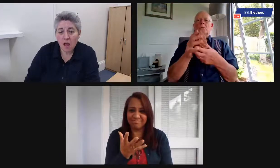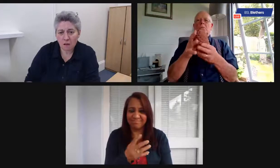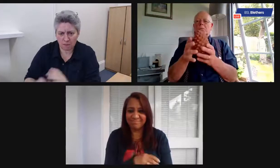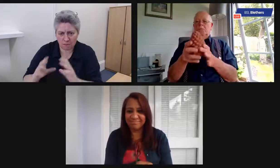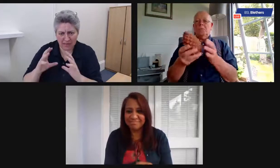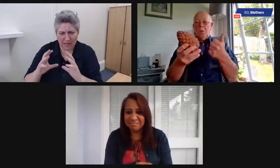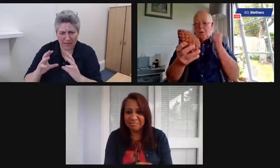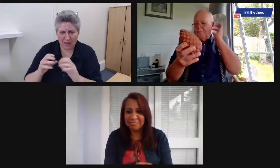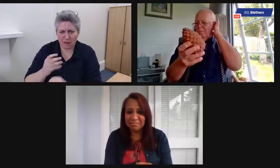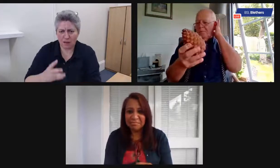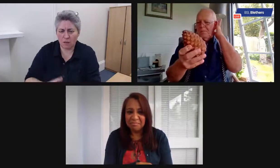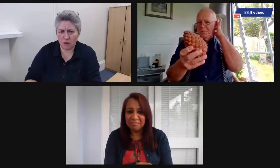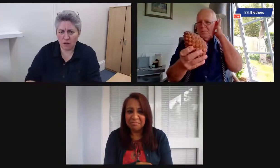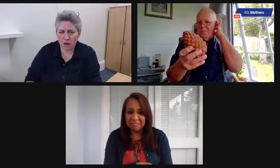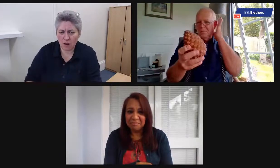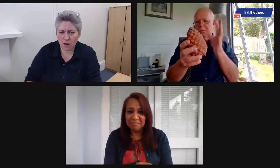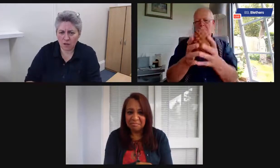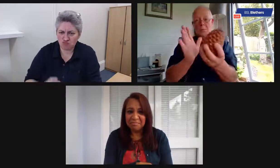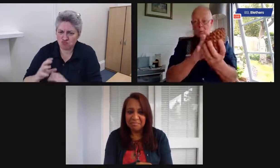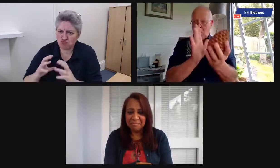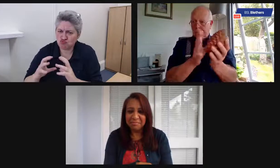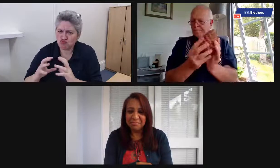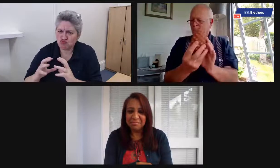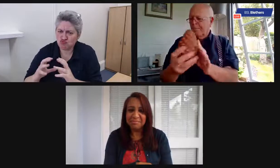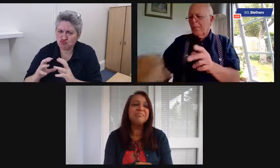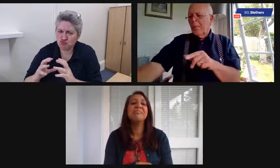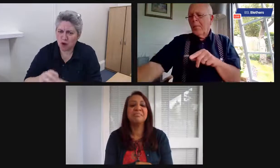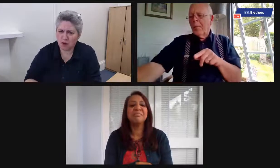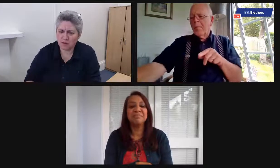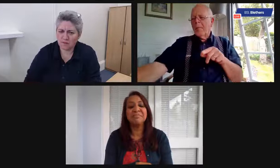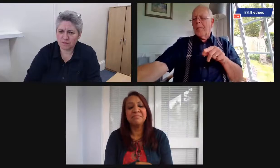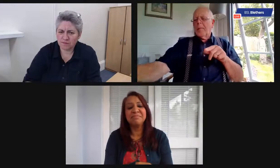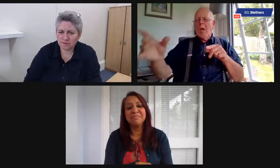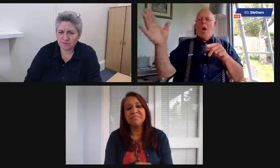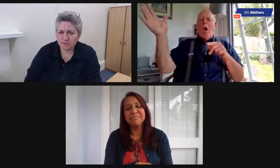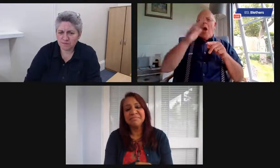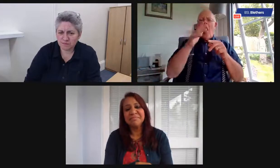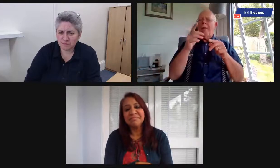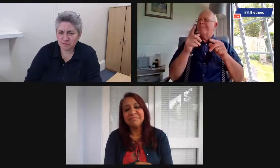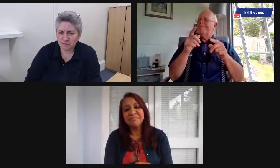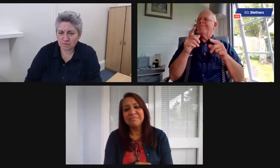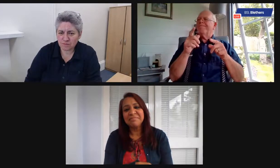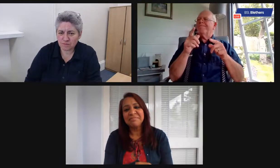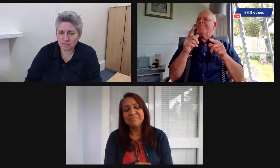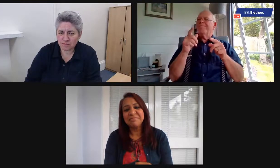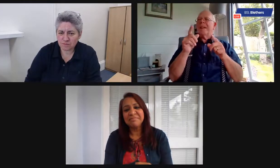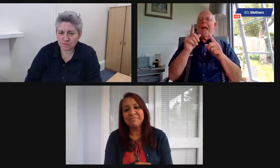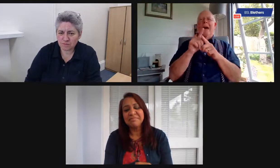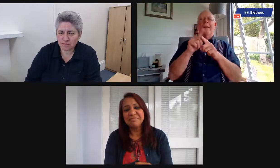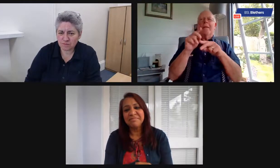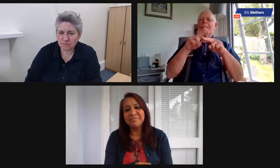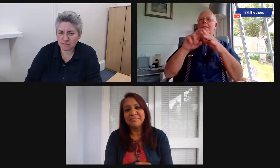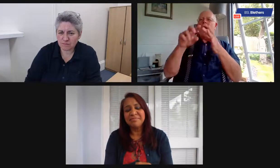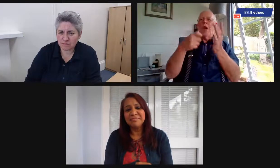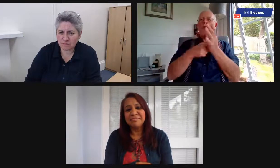Wow. That's Yeah, that's massive. lovely. It's nice, right? Oh,